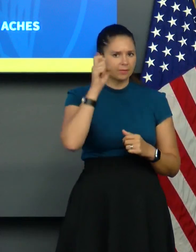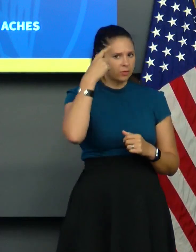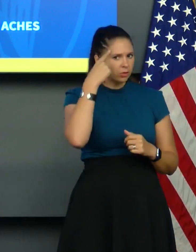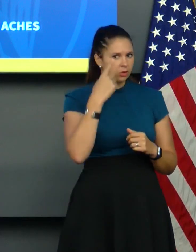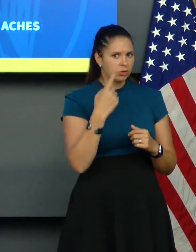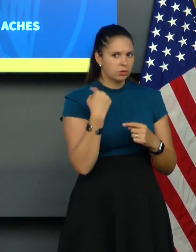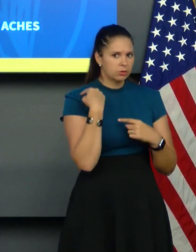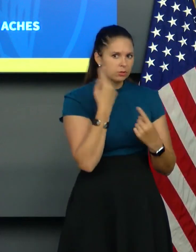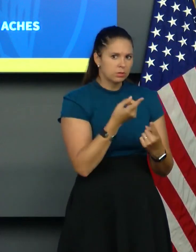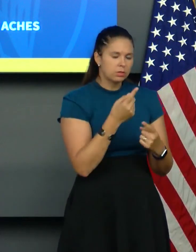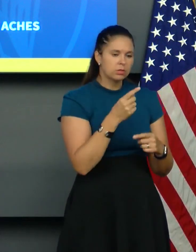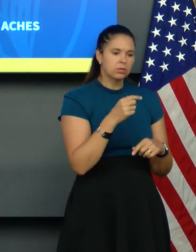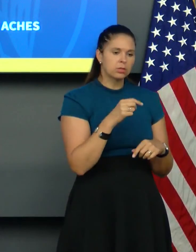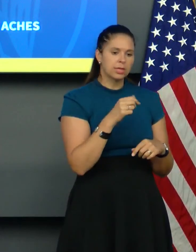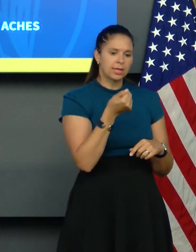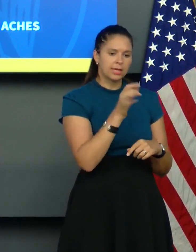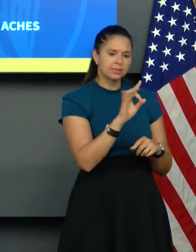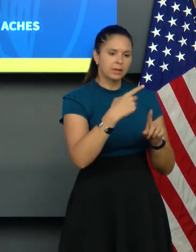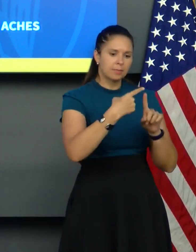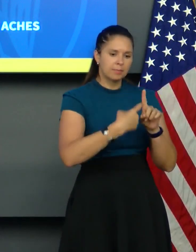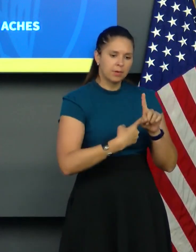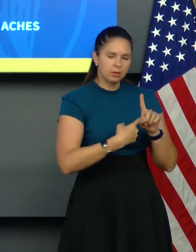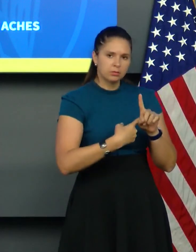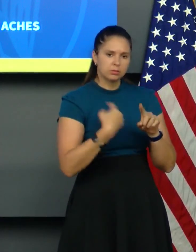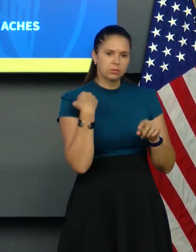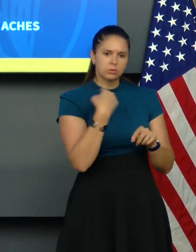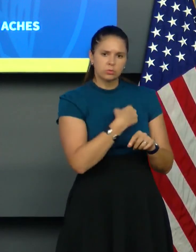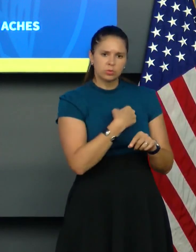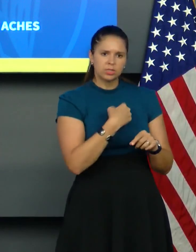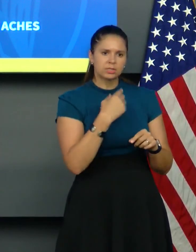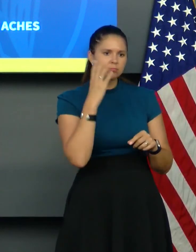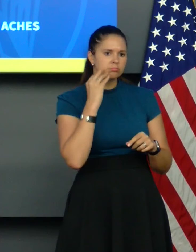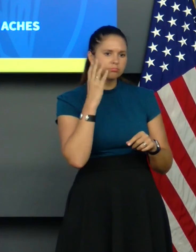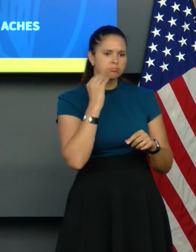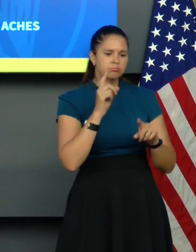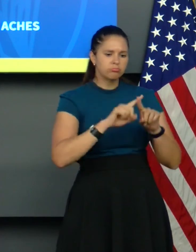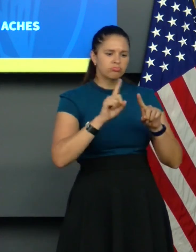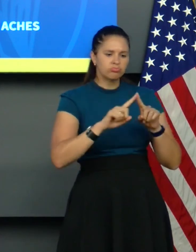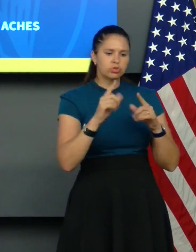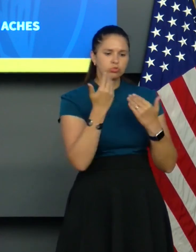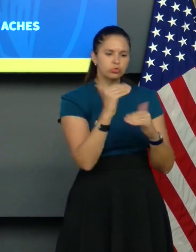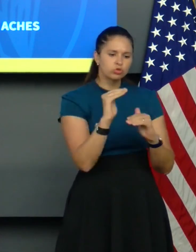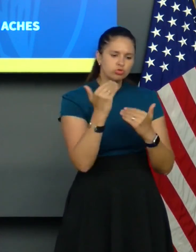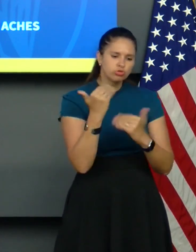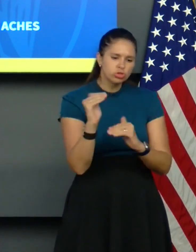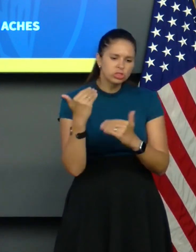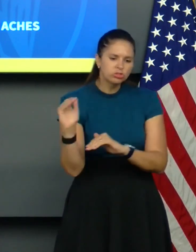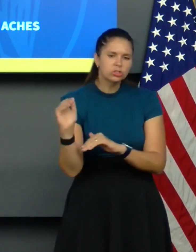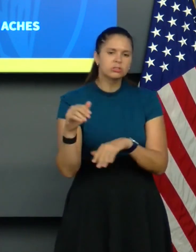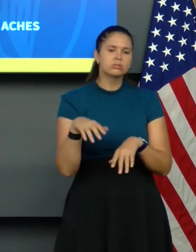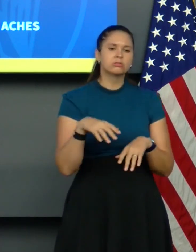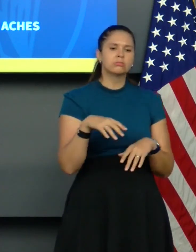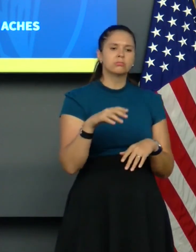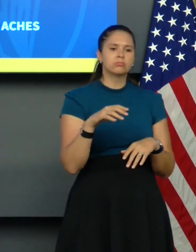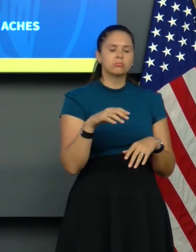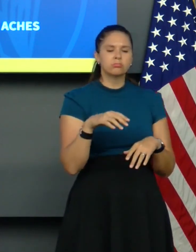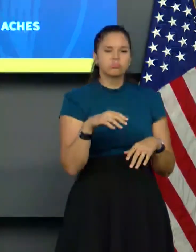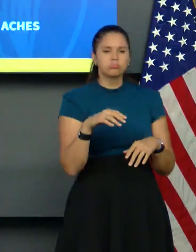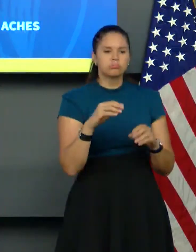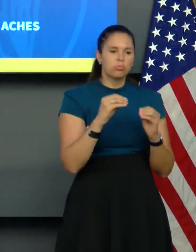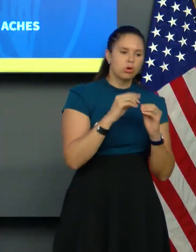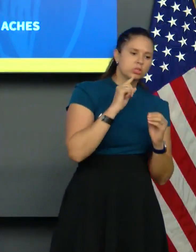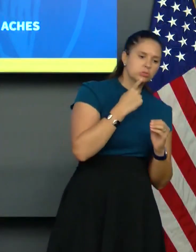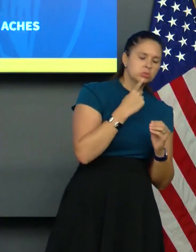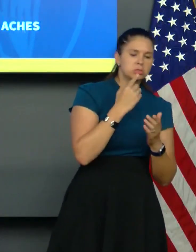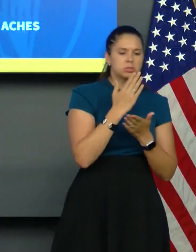Governor, over the past, 18 months, we've had varying degrees of restrictions, of course. I'm wondering, how do